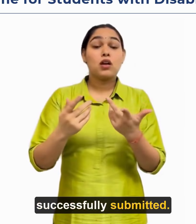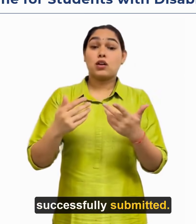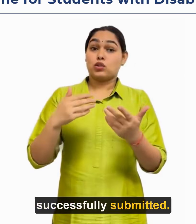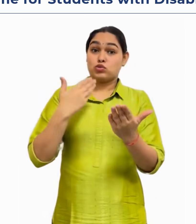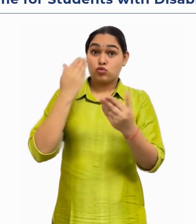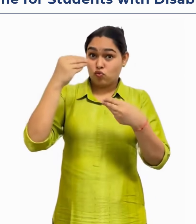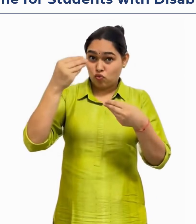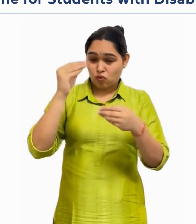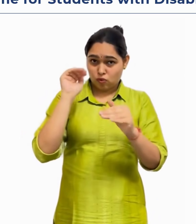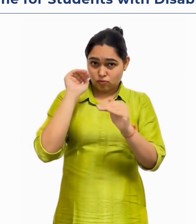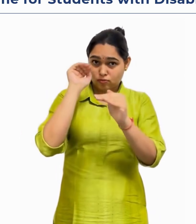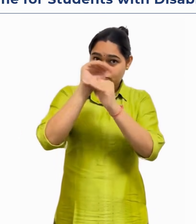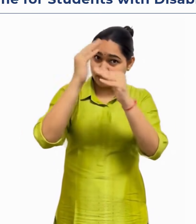submitted.